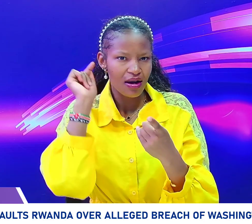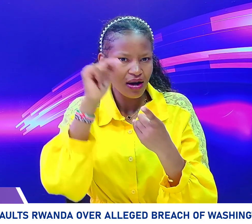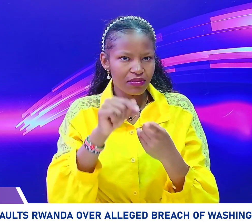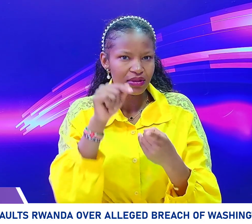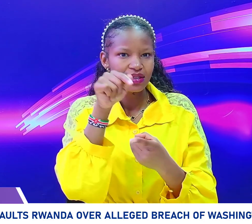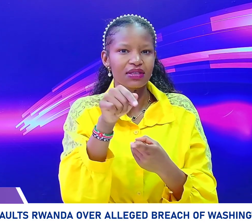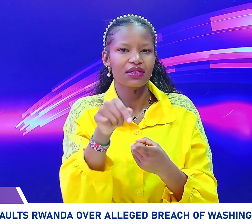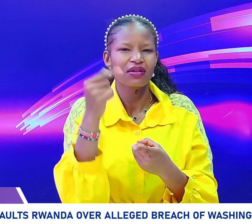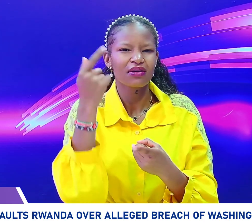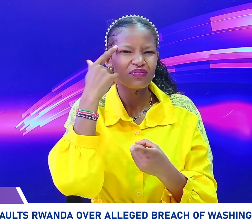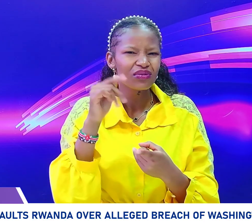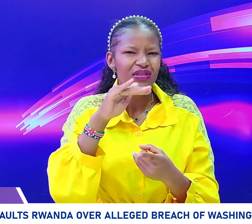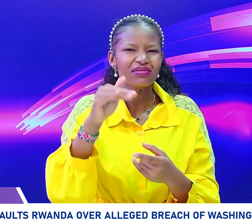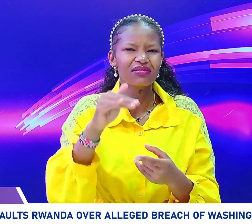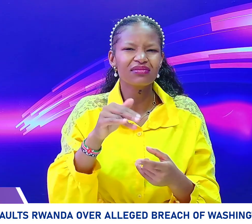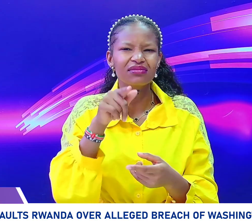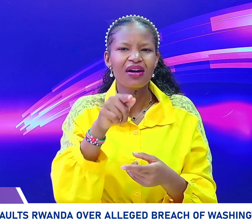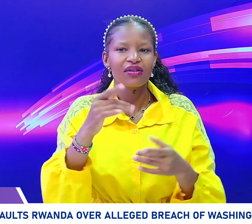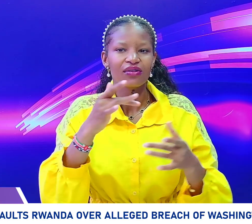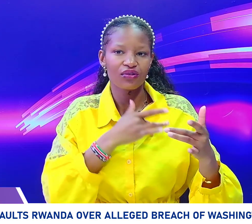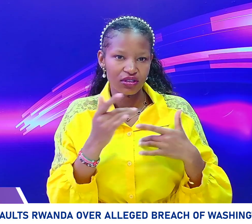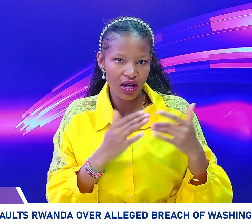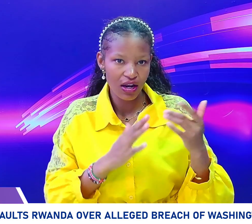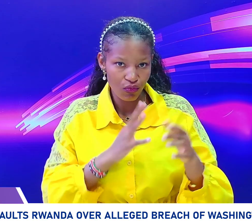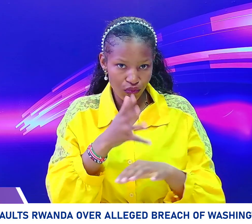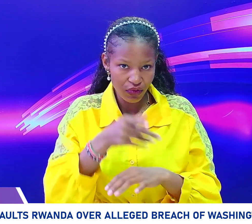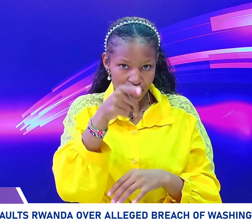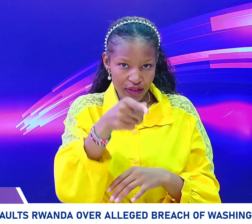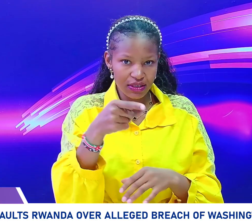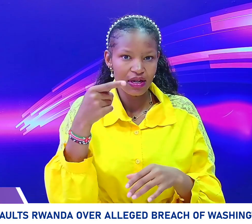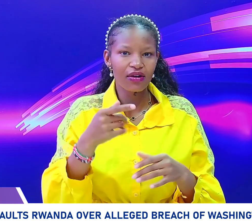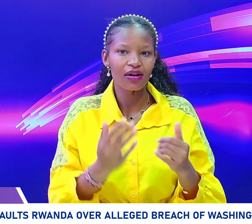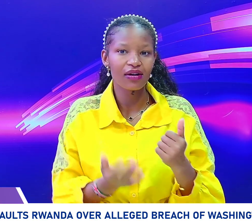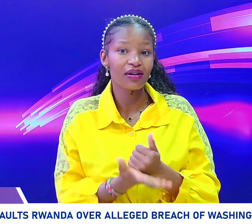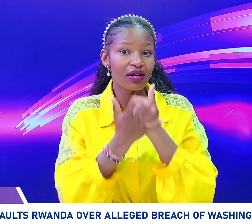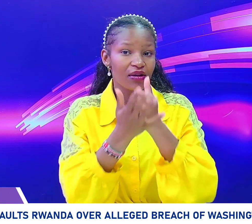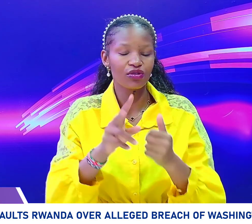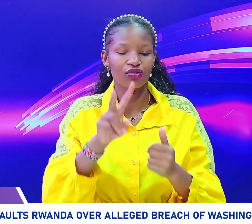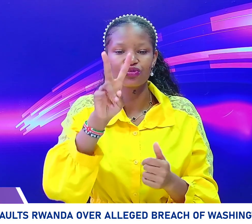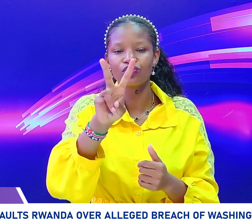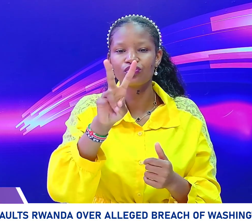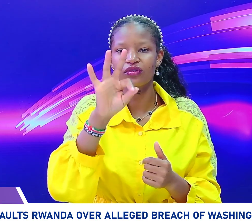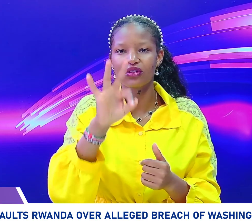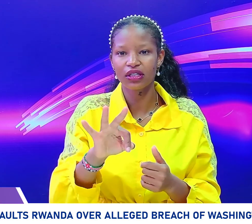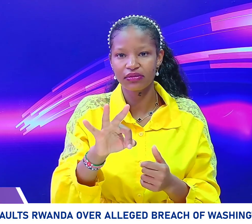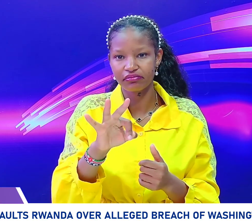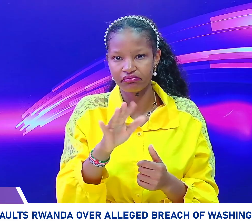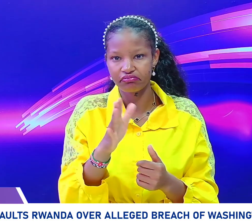He cited concerns over the alleged military assistance to the M23 rebel group, arguing that